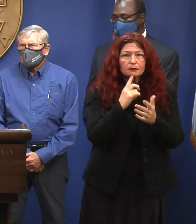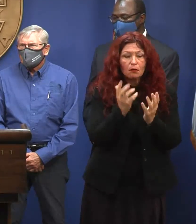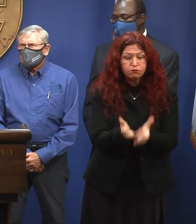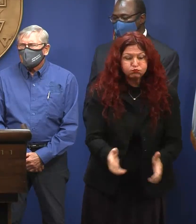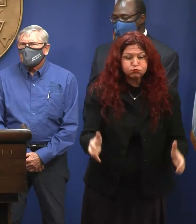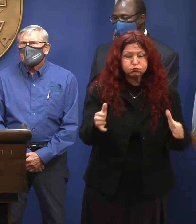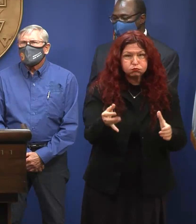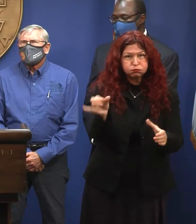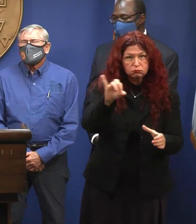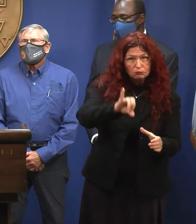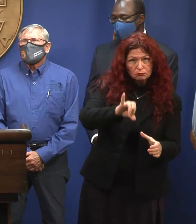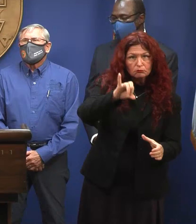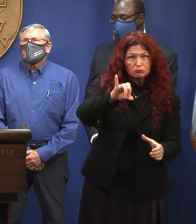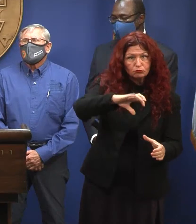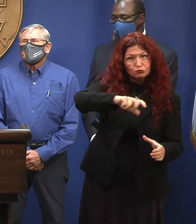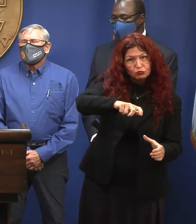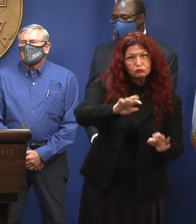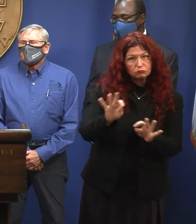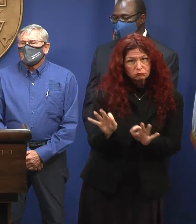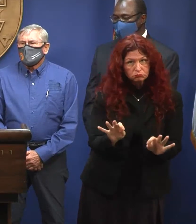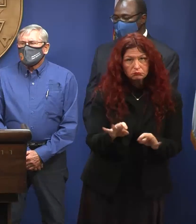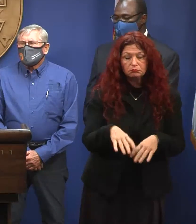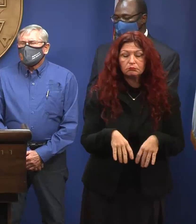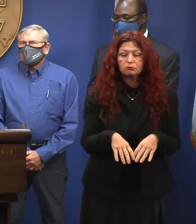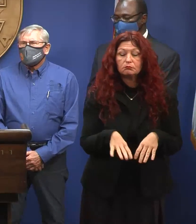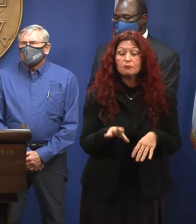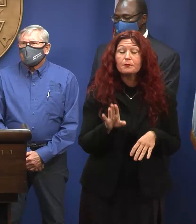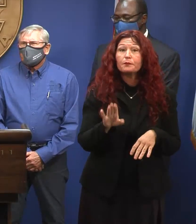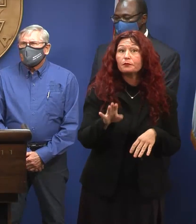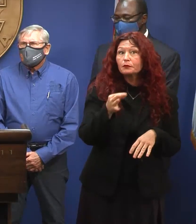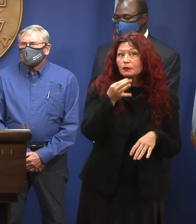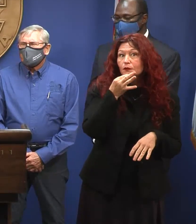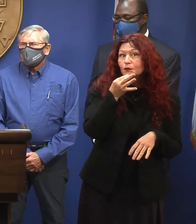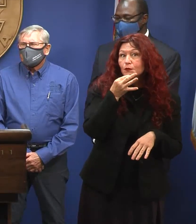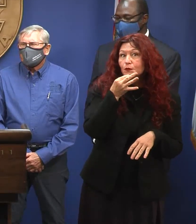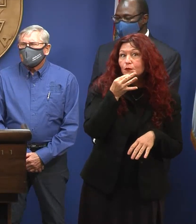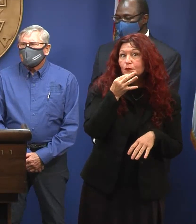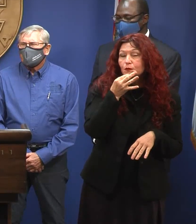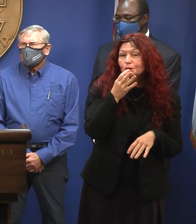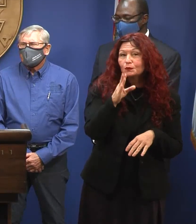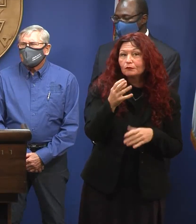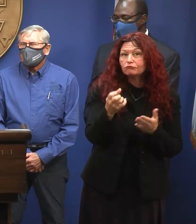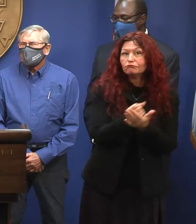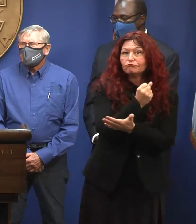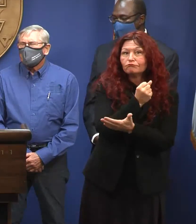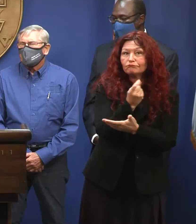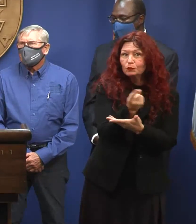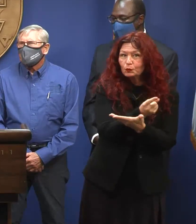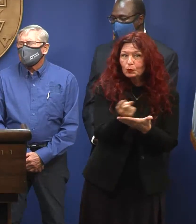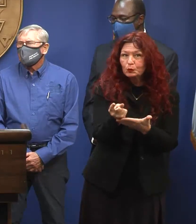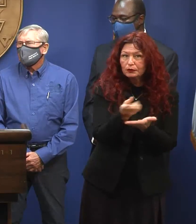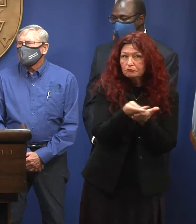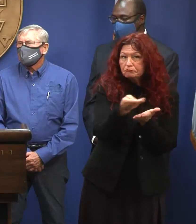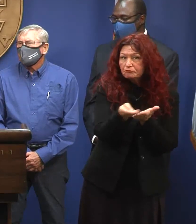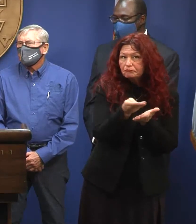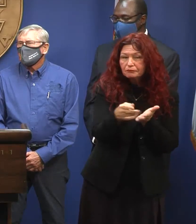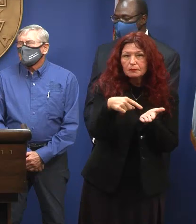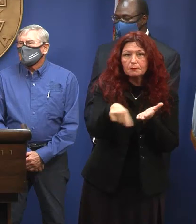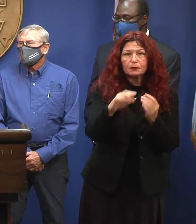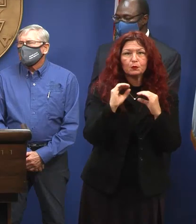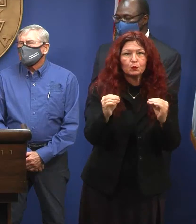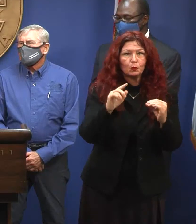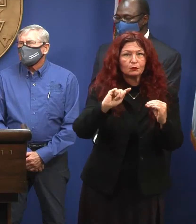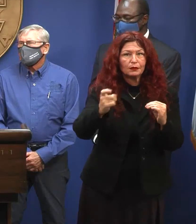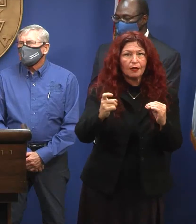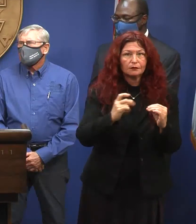encourage all of you to take advantage of the state's tax-free holiday season for hurricanes, and the